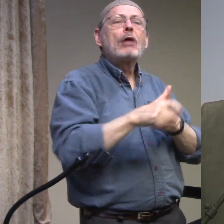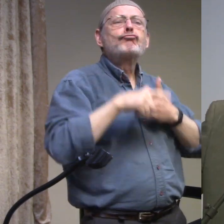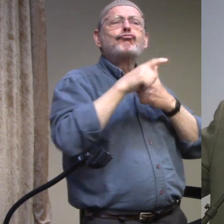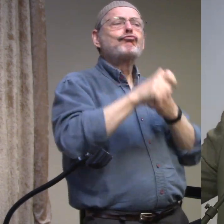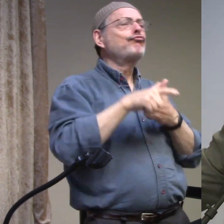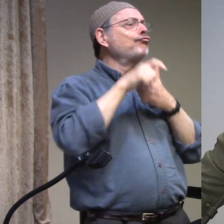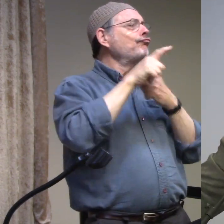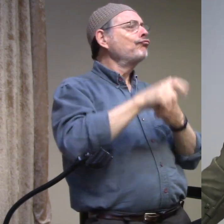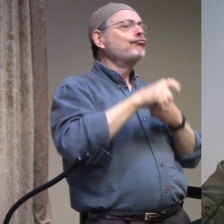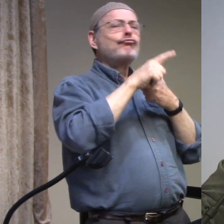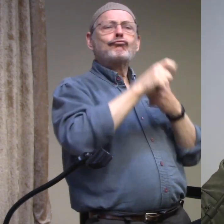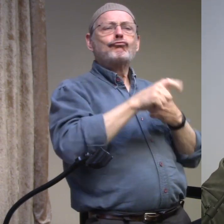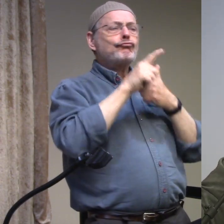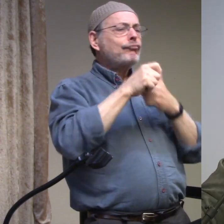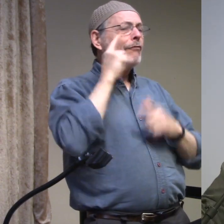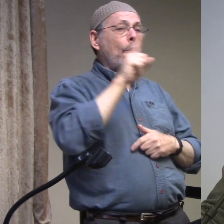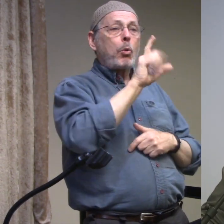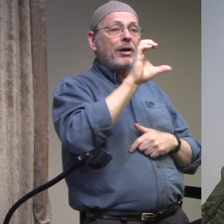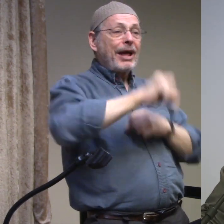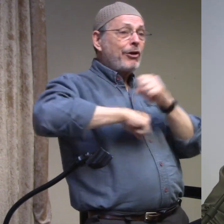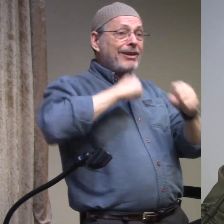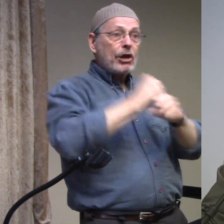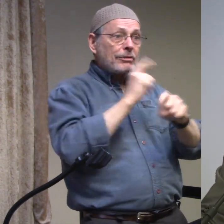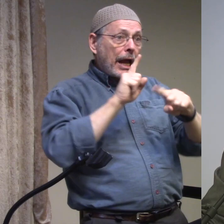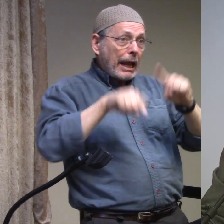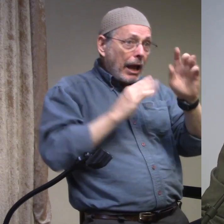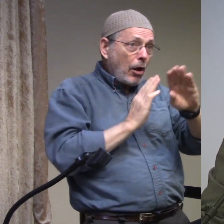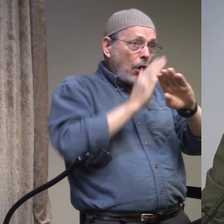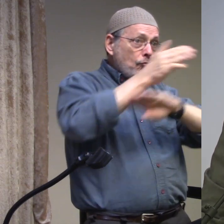and cannot cross the trunk of this tree,